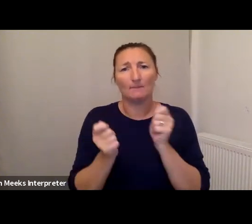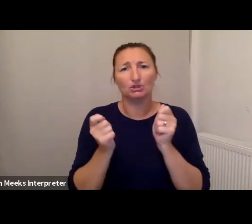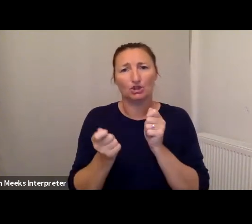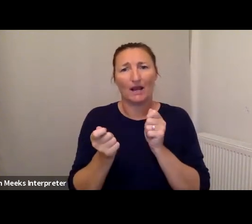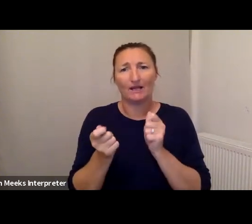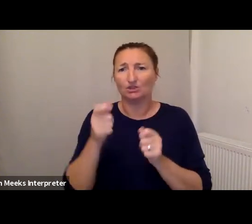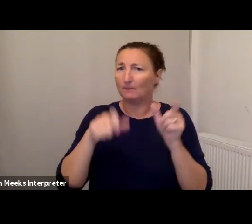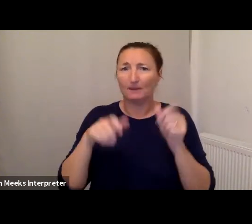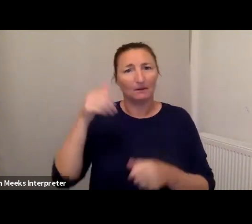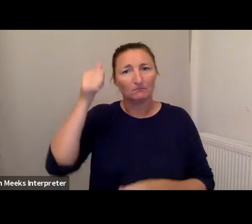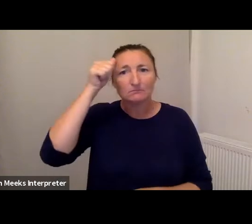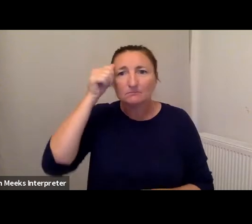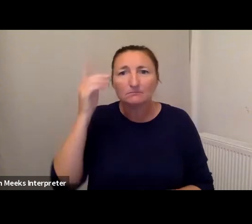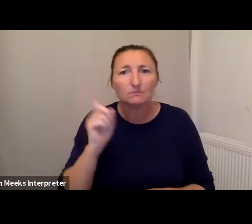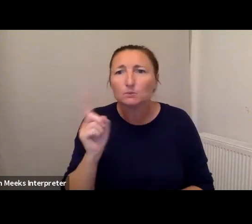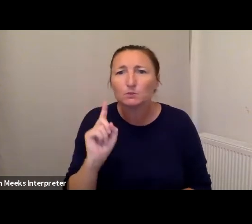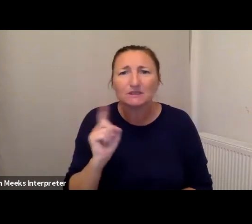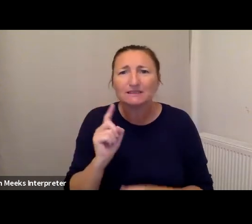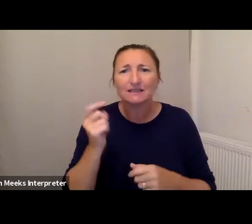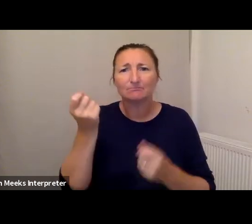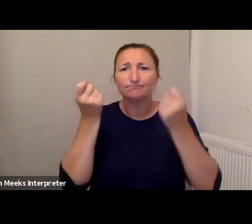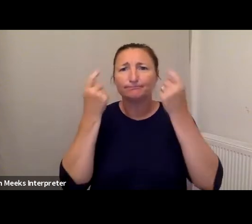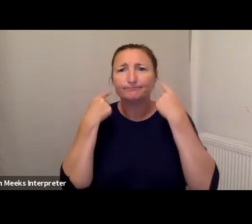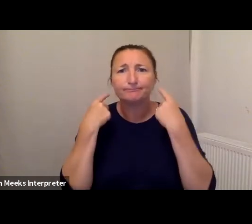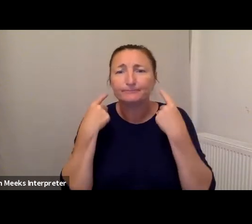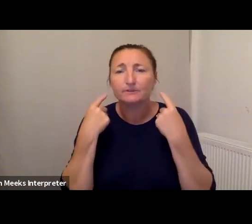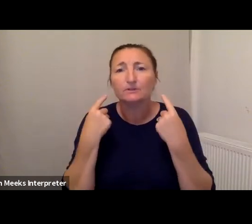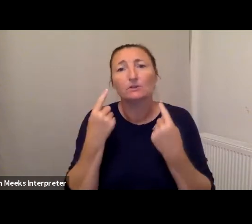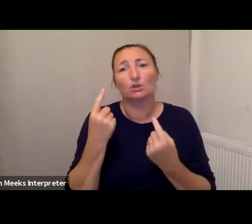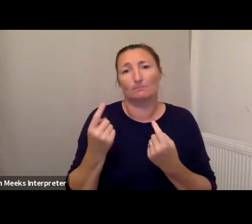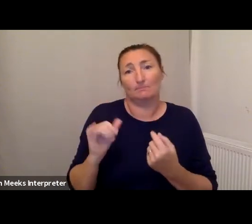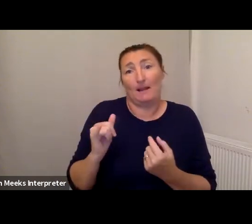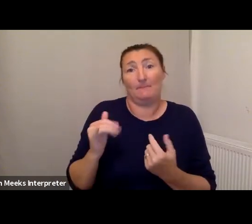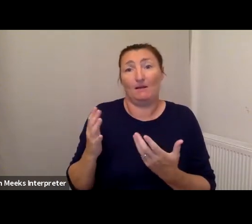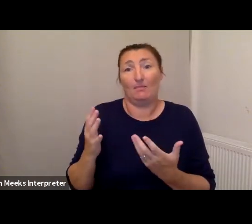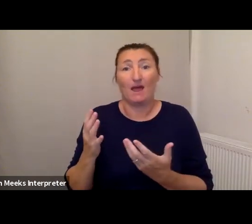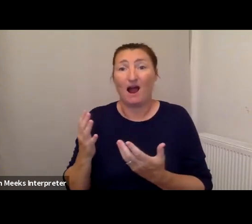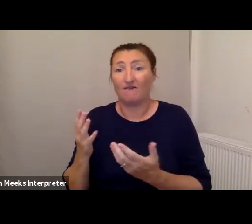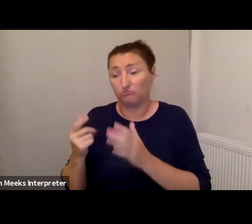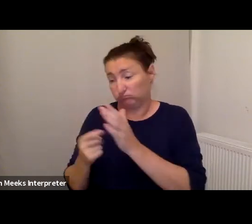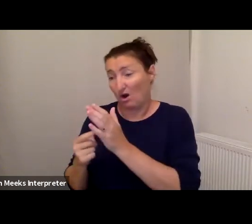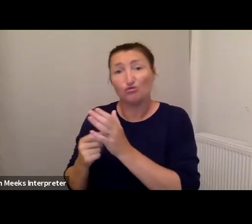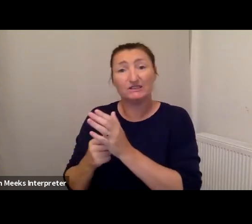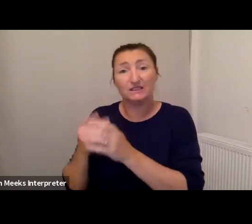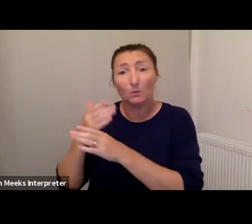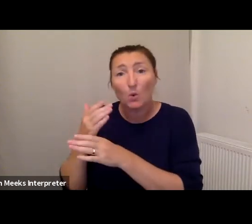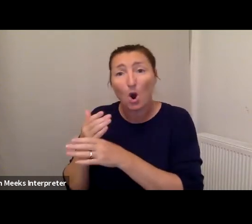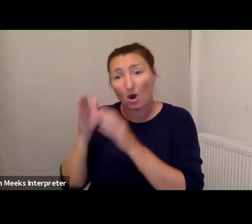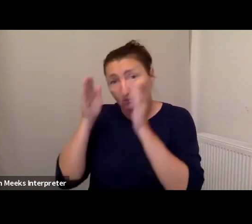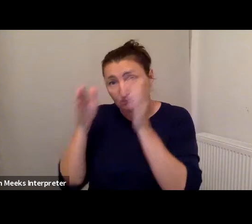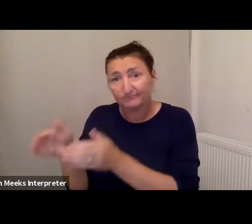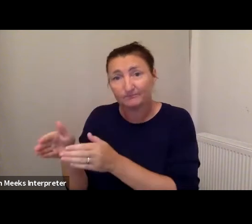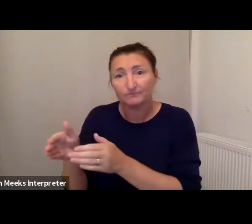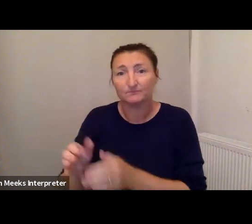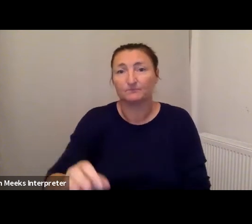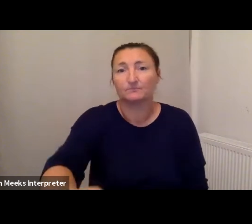necessarily that they aren't aware about it, but have other priorities that need to be dealt with, including food and livelihoods. Sorry,